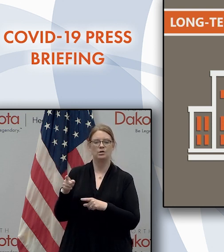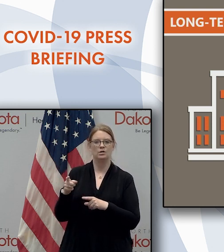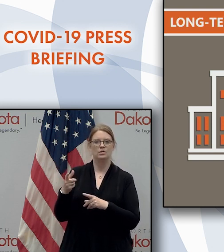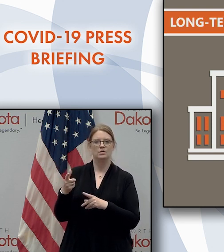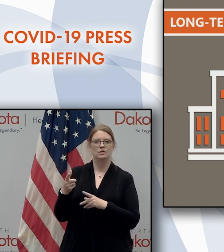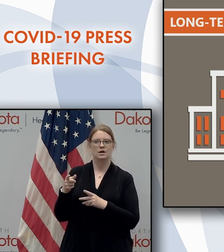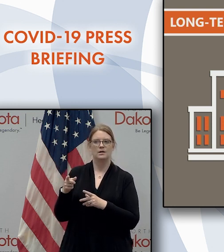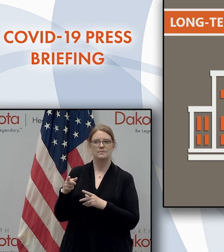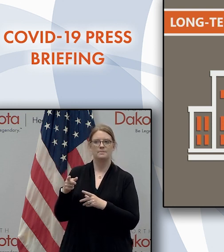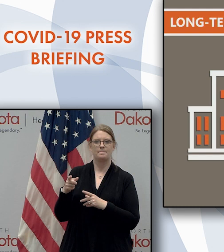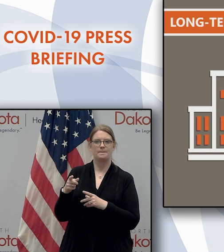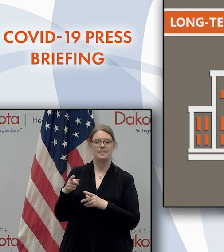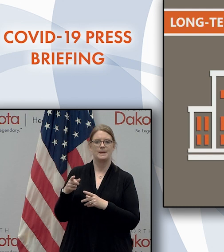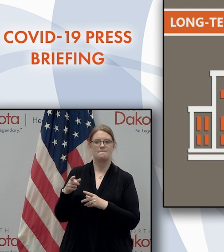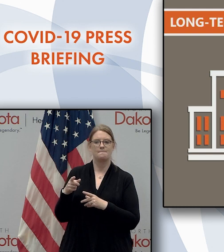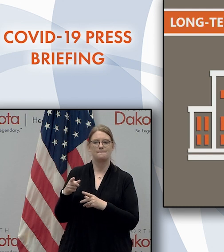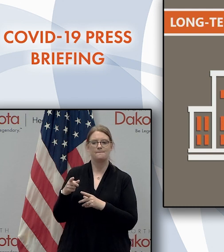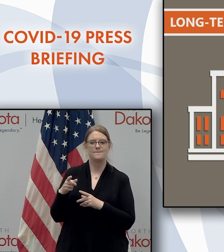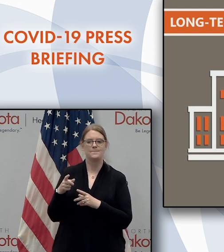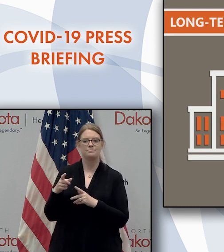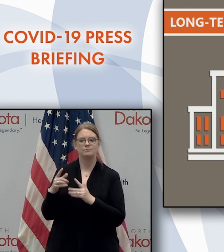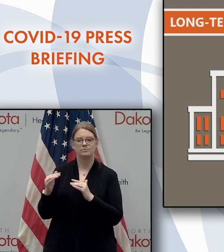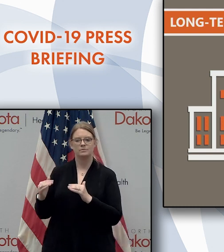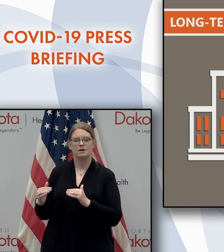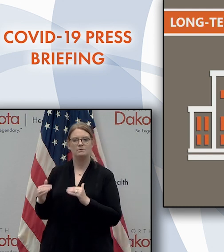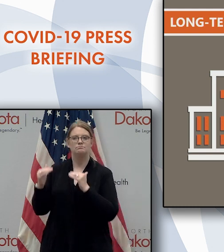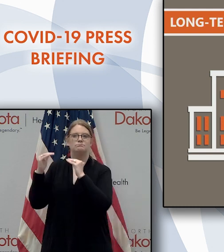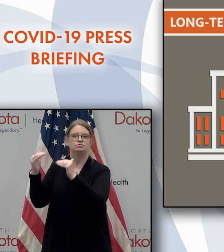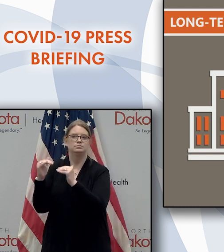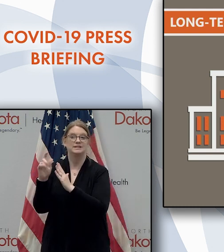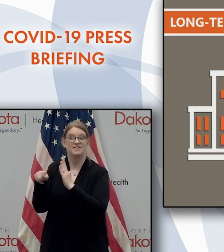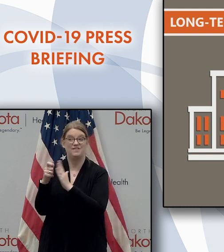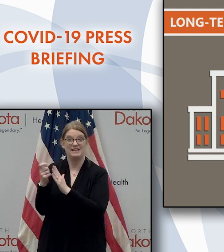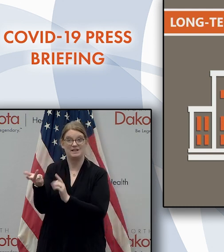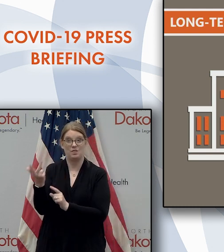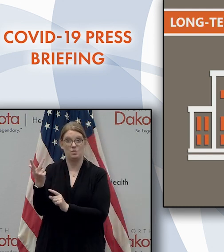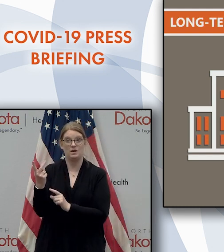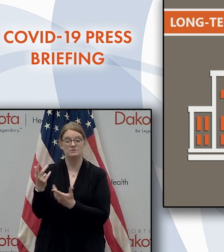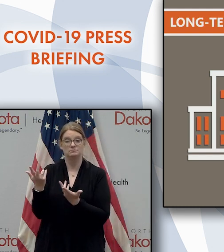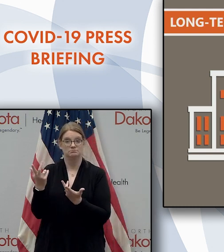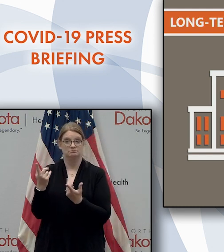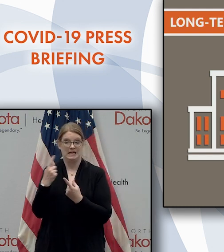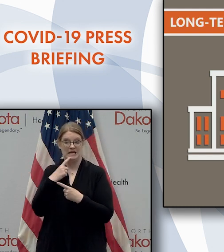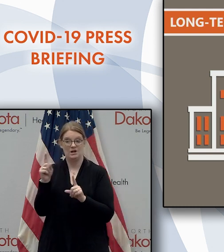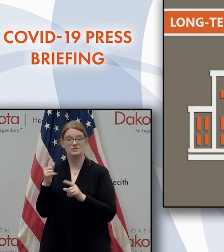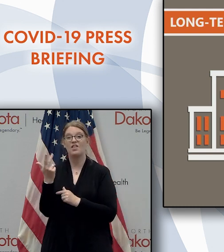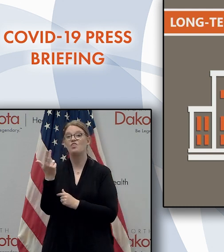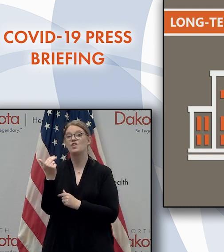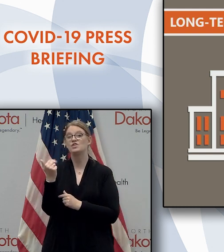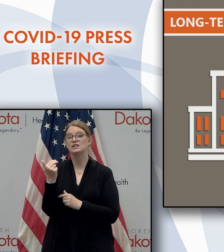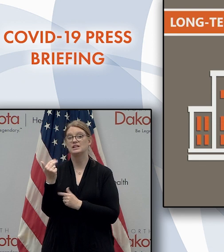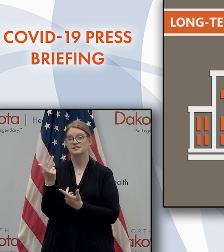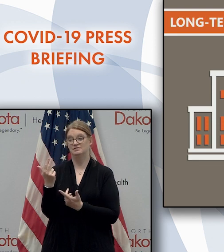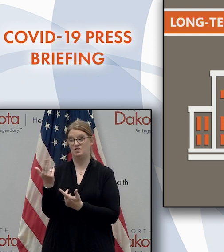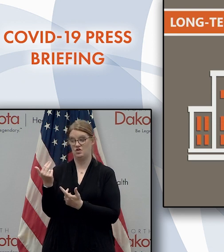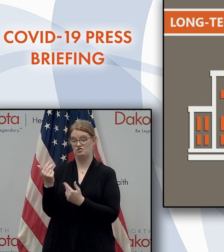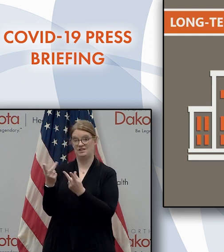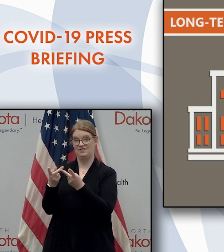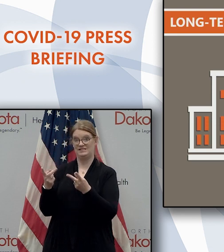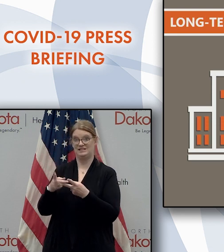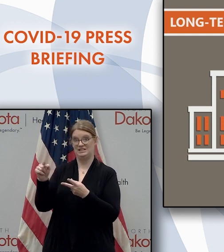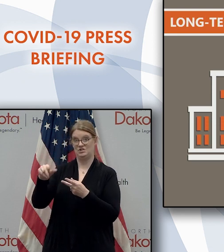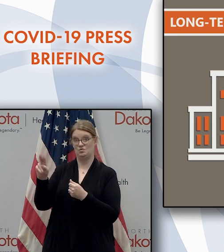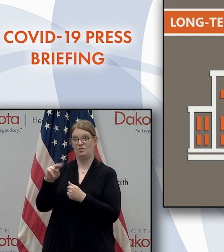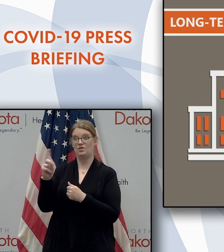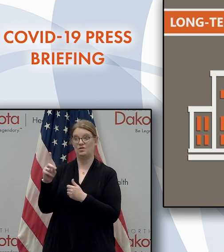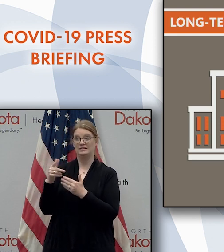another milestone, propelling them into phase 3. As of today, we're pleased to announce there are 13 facilities across North